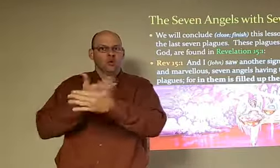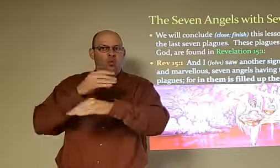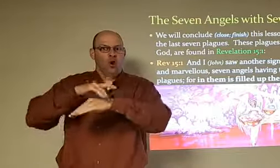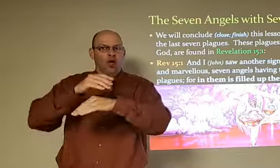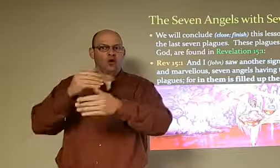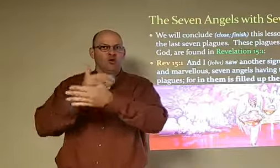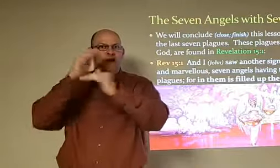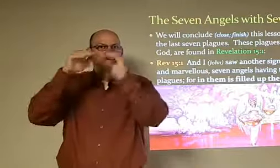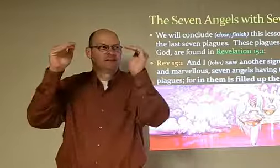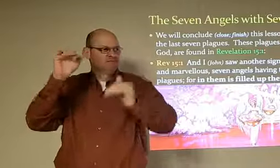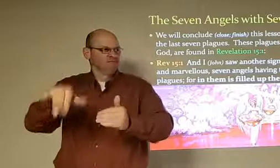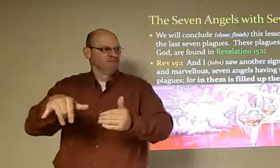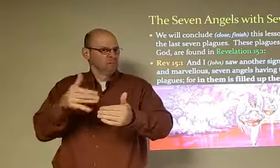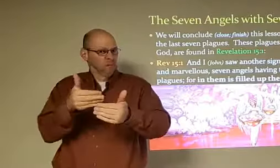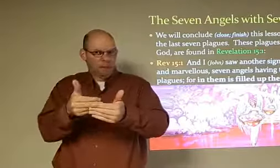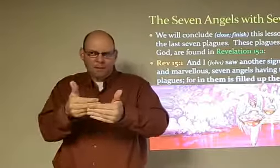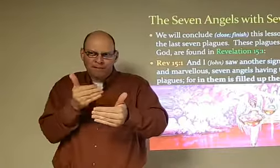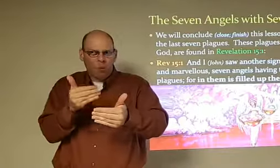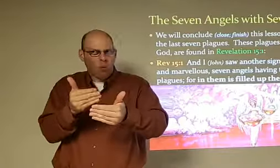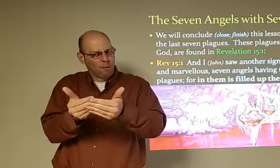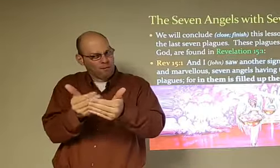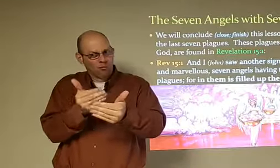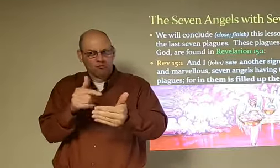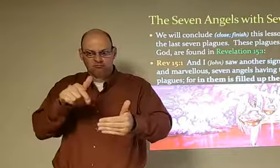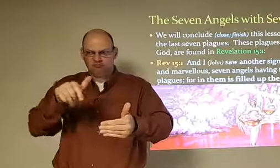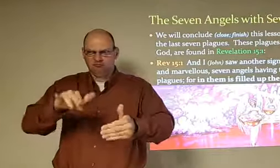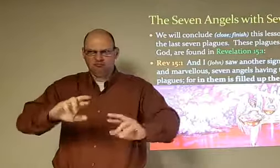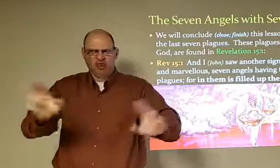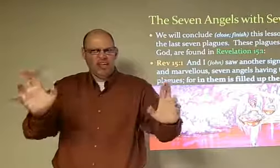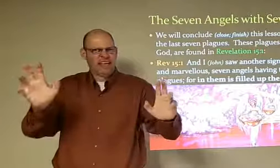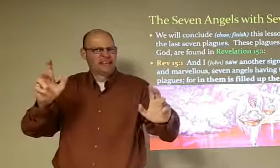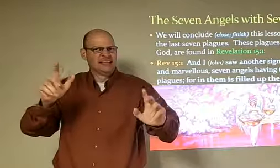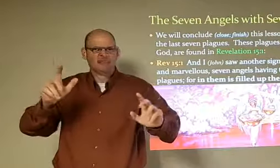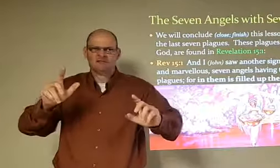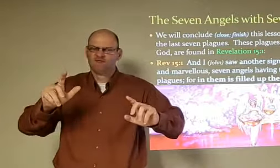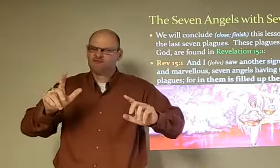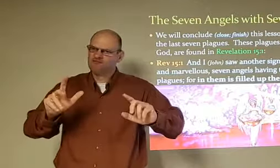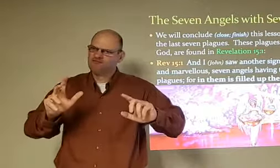There'll be a new kingdom and a new heaven, or a new earth and a new heaven.